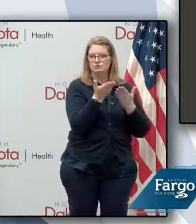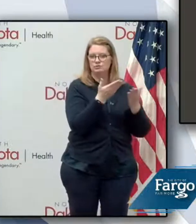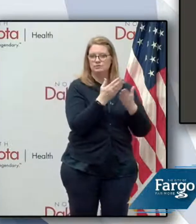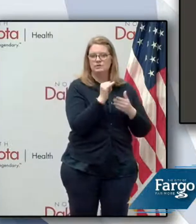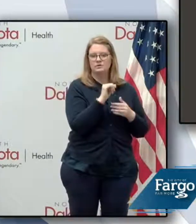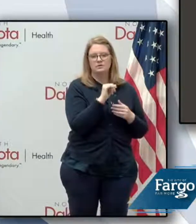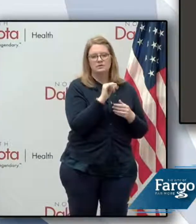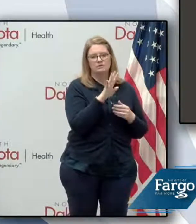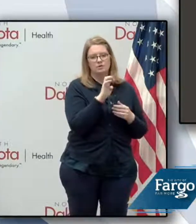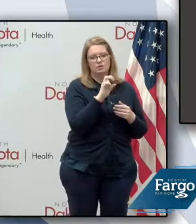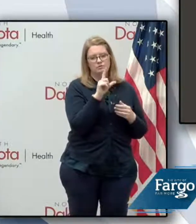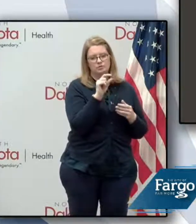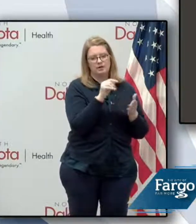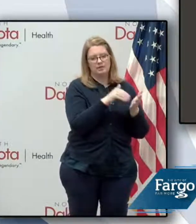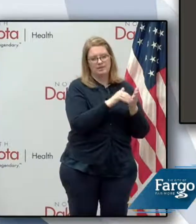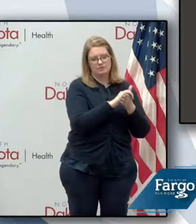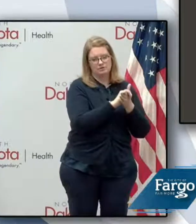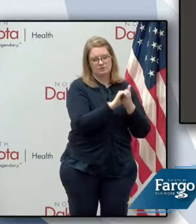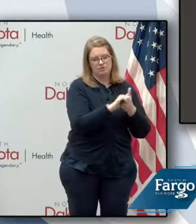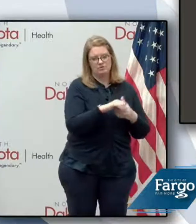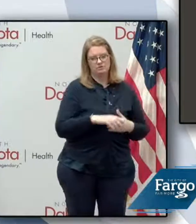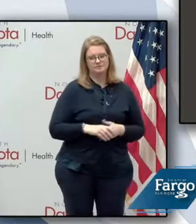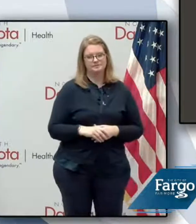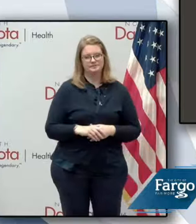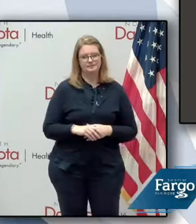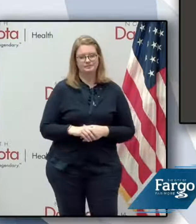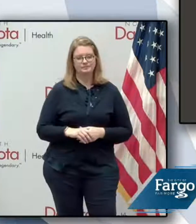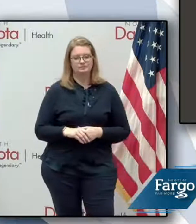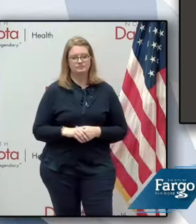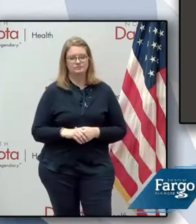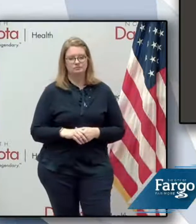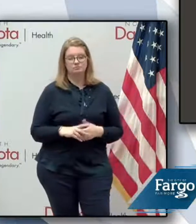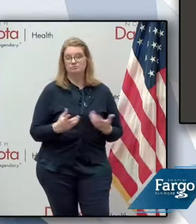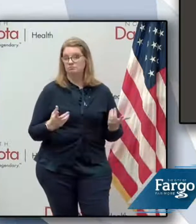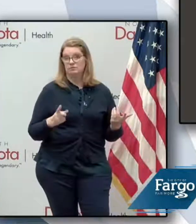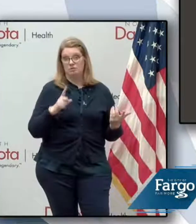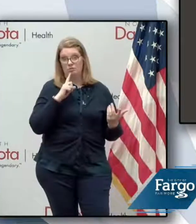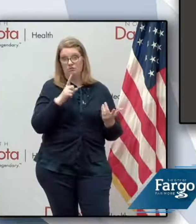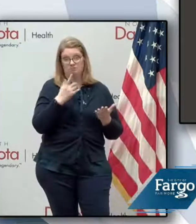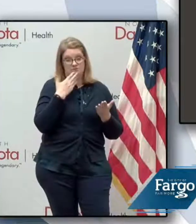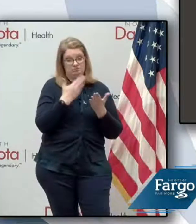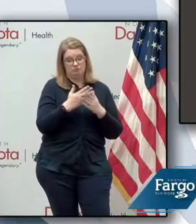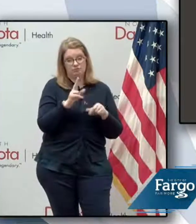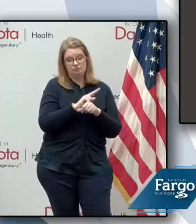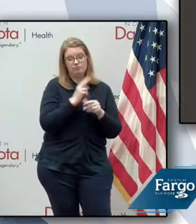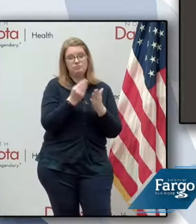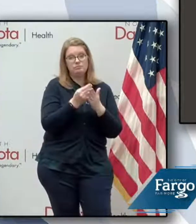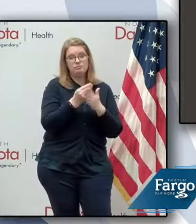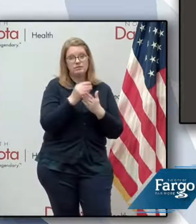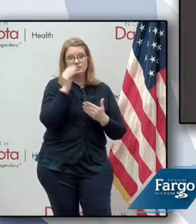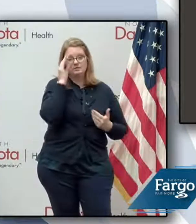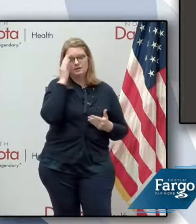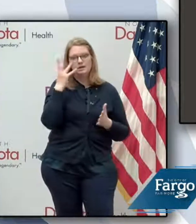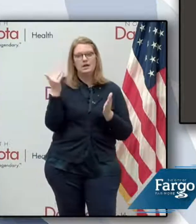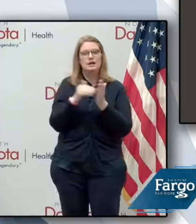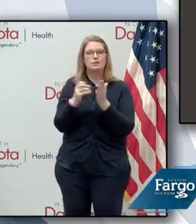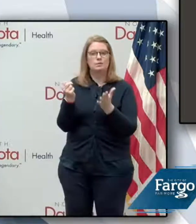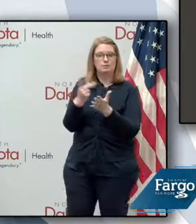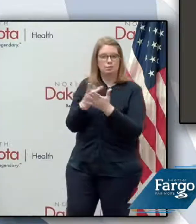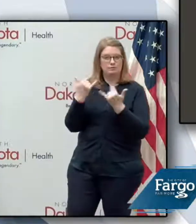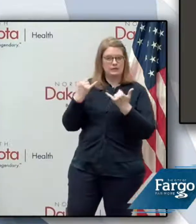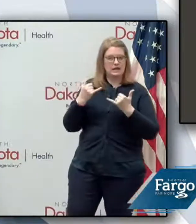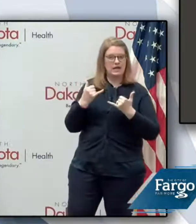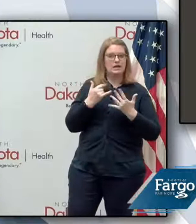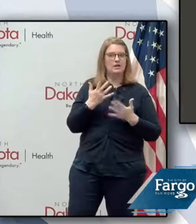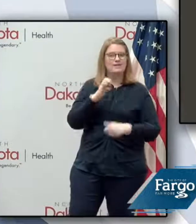$420,000. So again, those are all fantastic. And one of the other ones which was approved today for